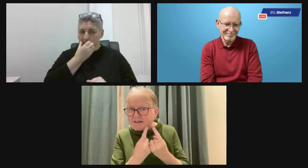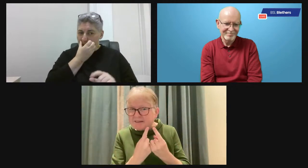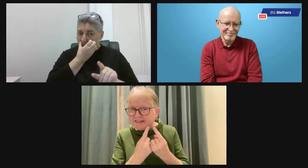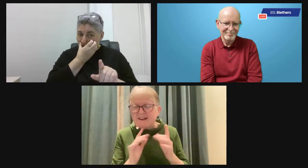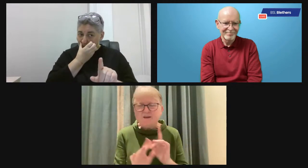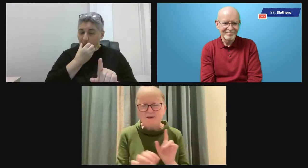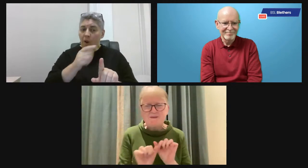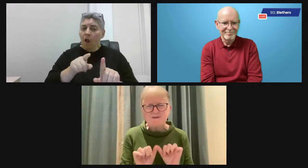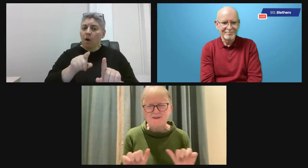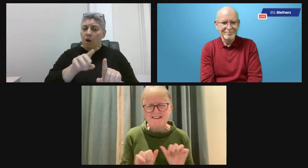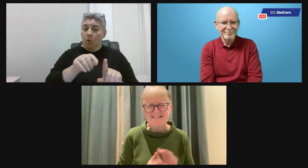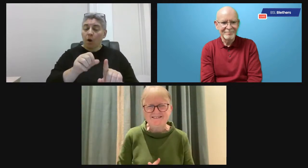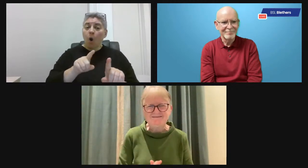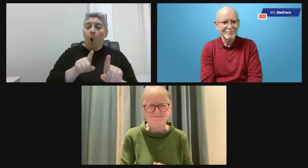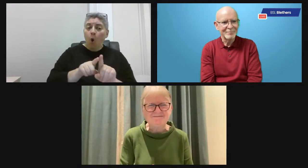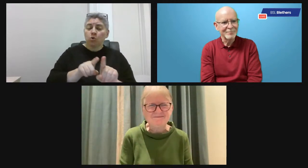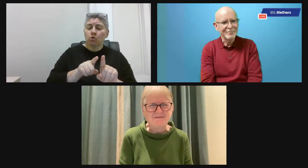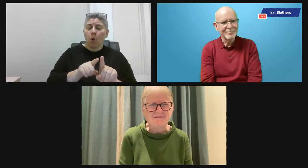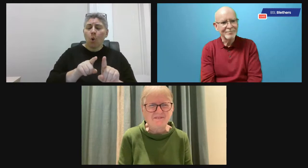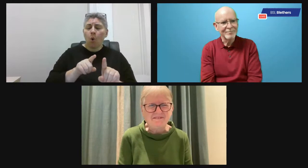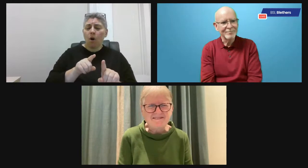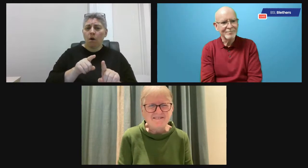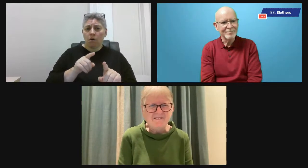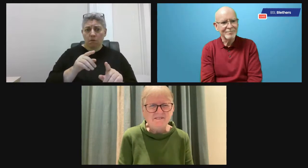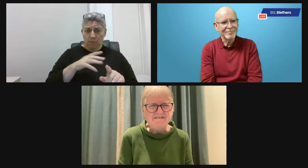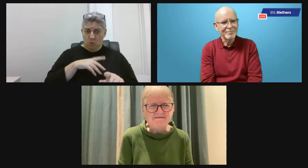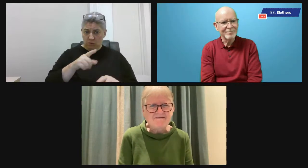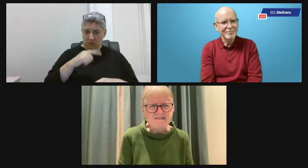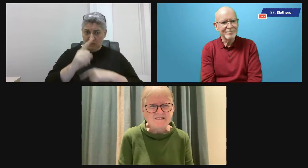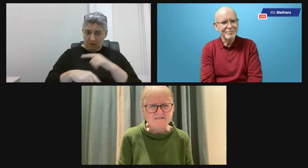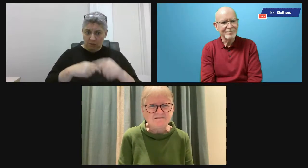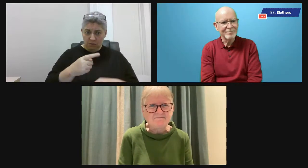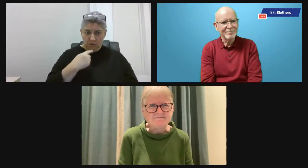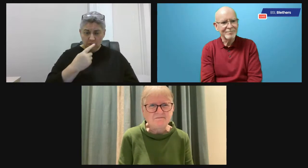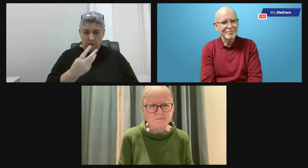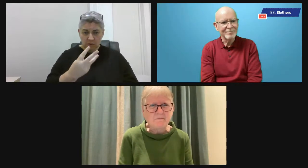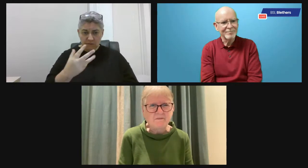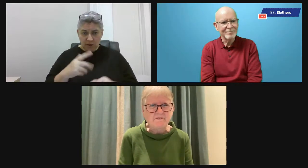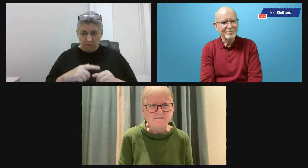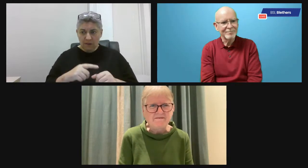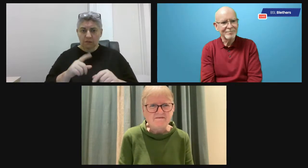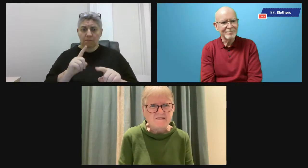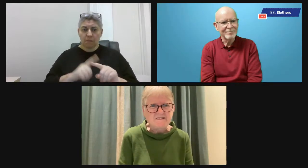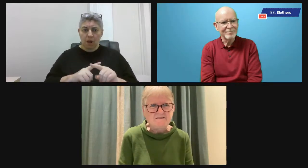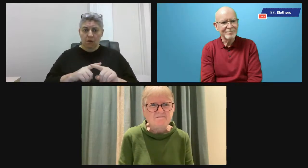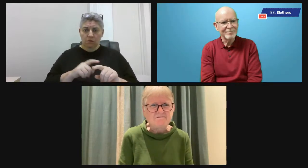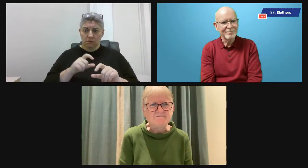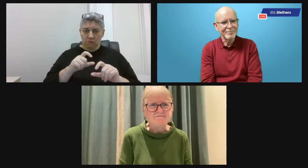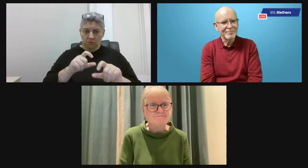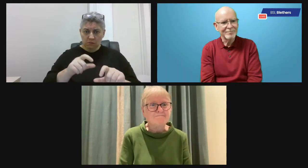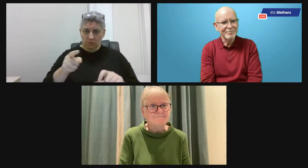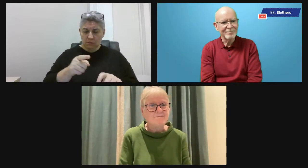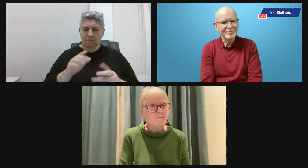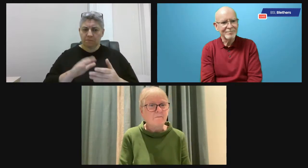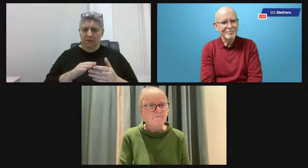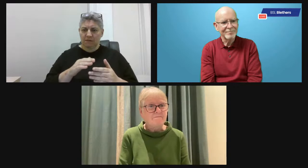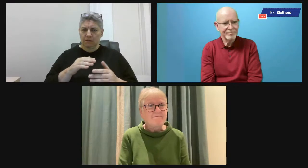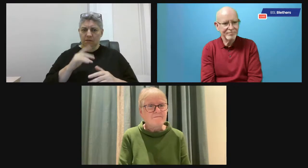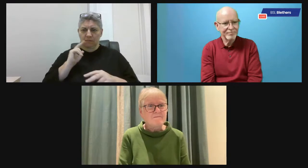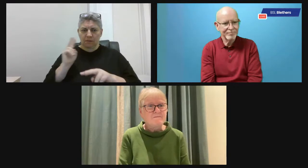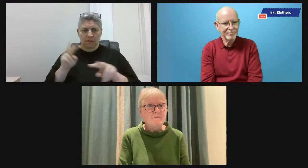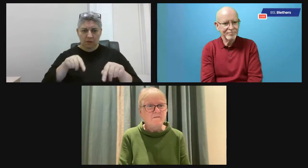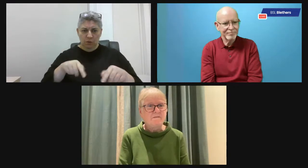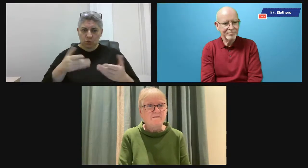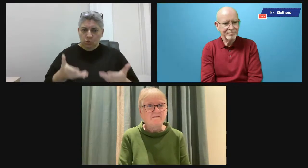a force, I don't know if it's time to show my thing yet. Well, I mean, I want to see